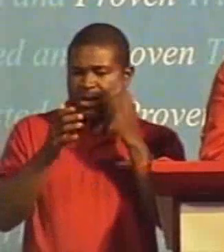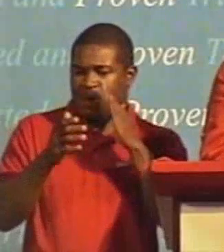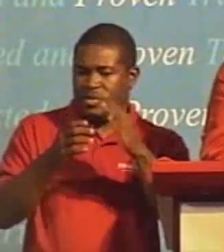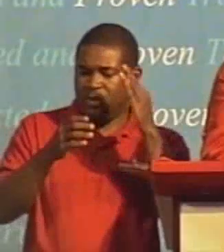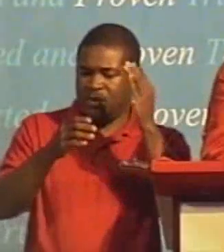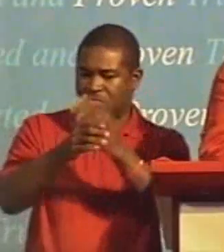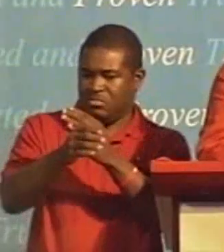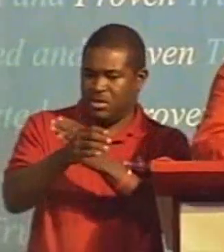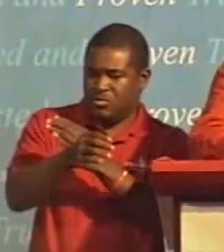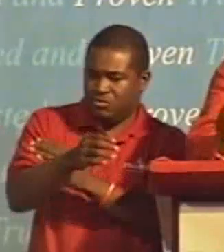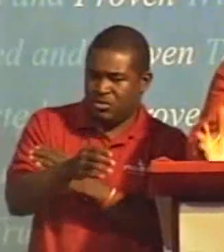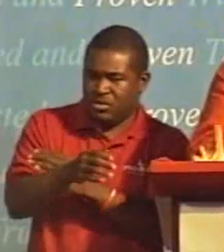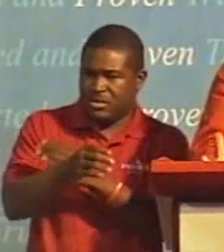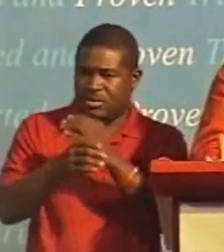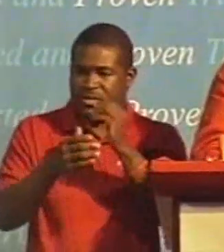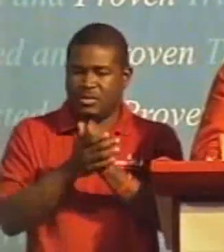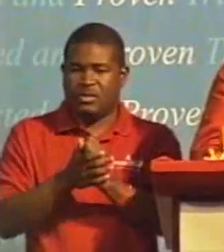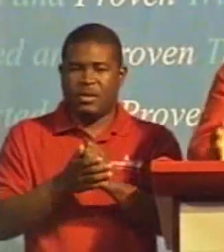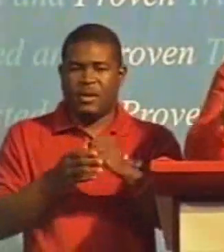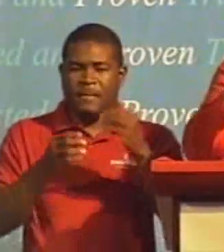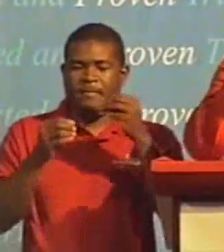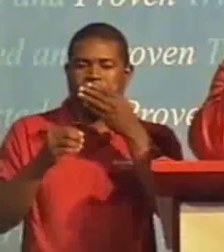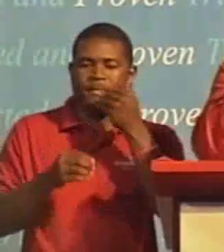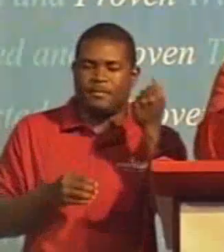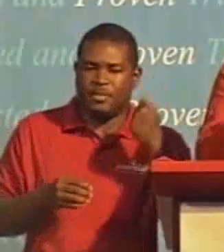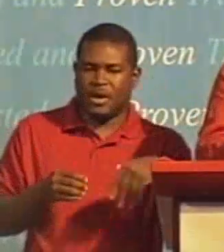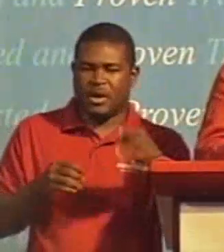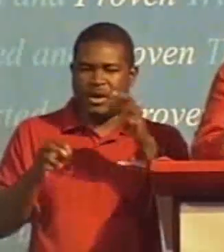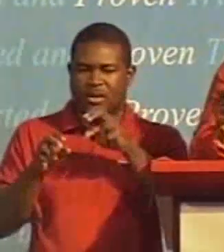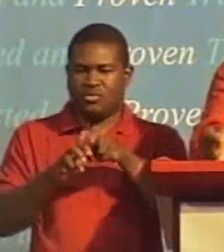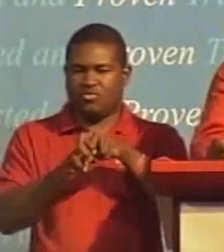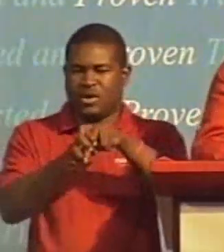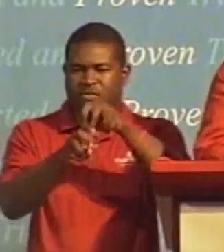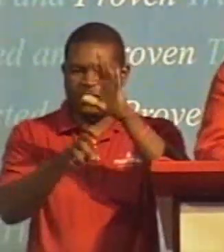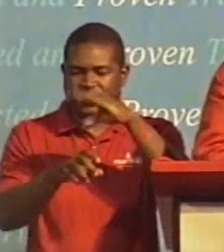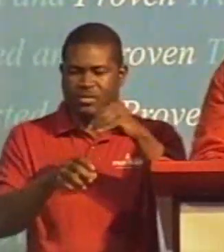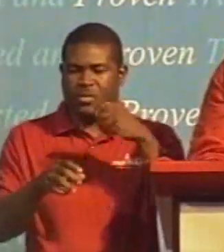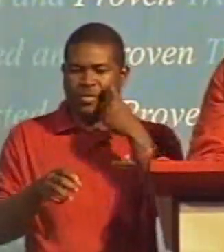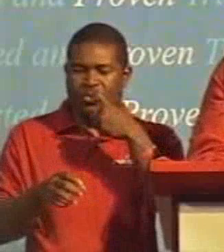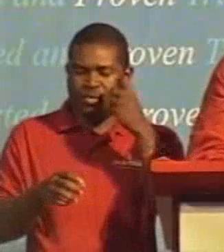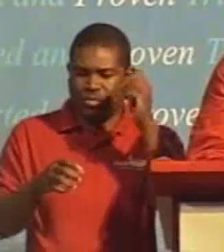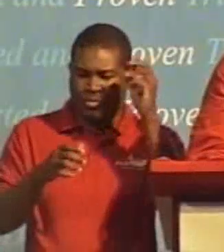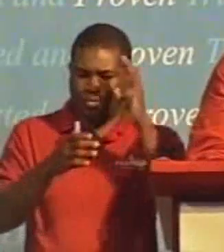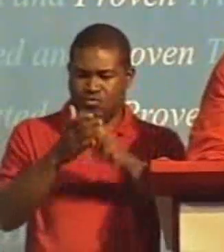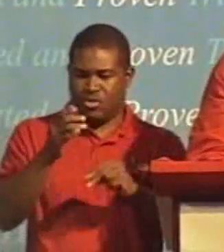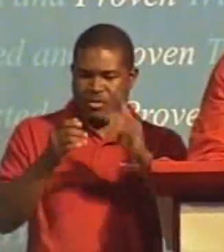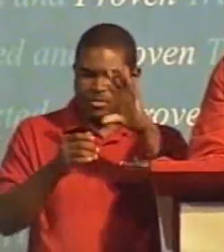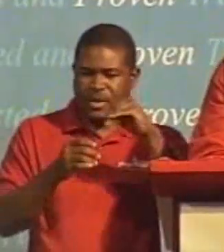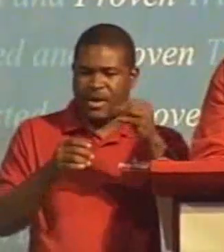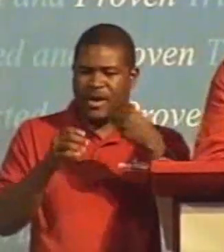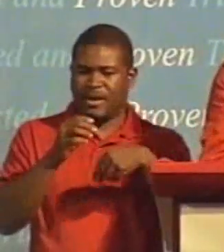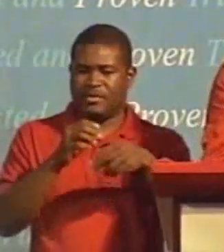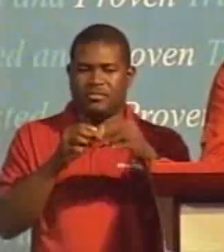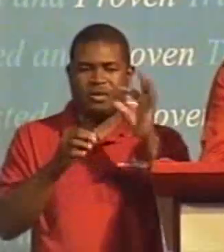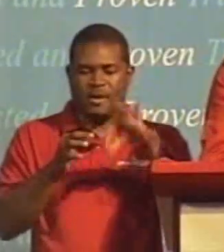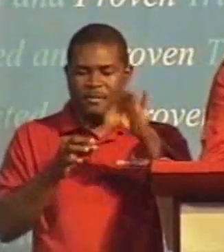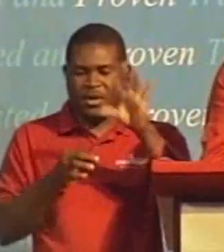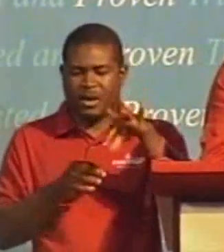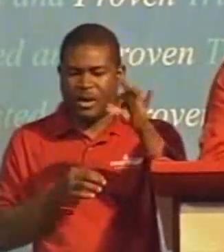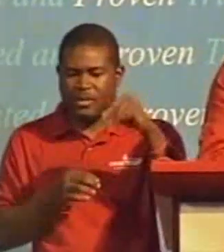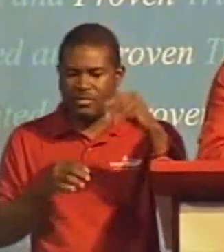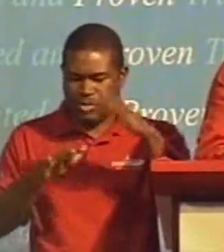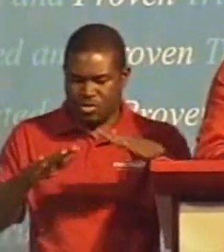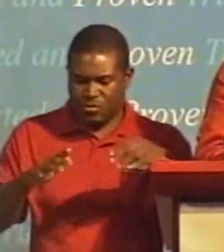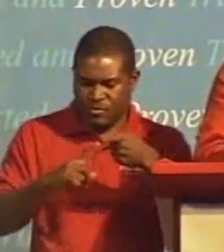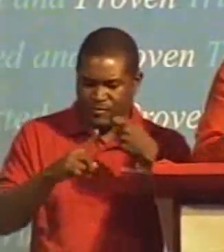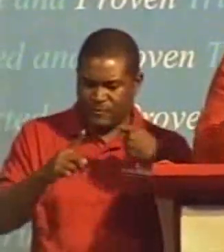east, as well as the many parents who travel to drop off and pick up their children to and from school. The